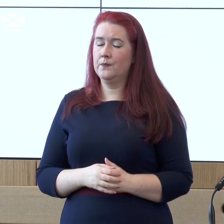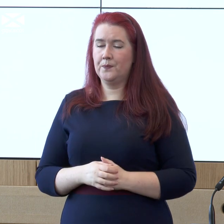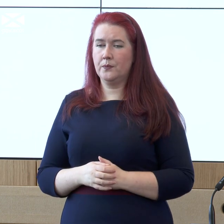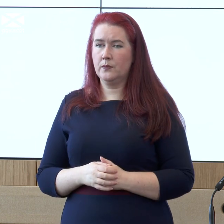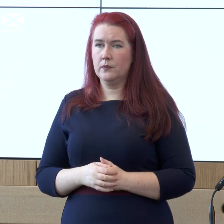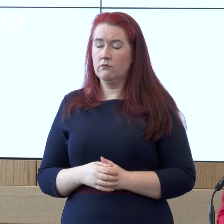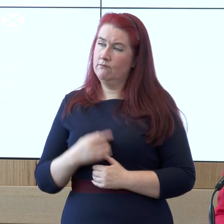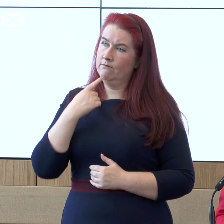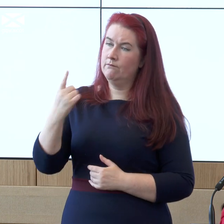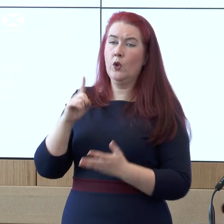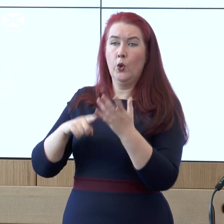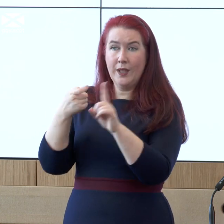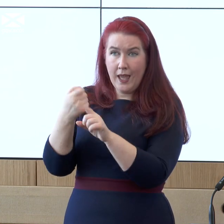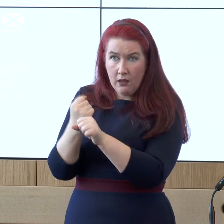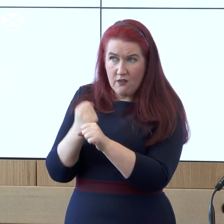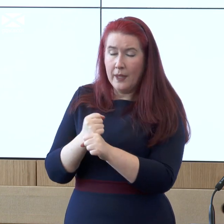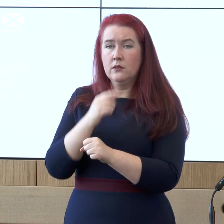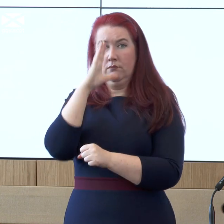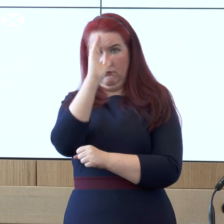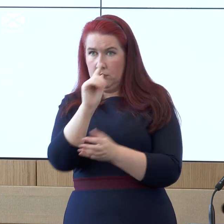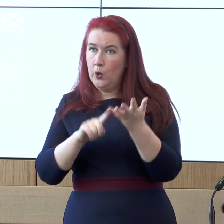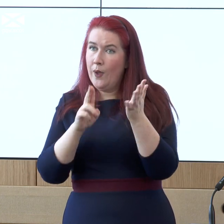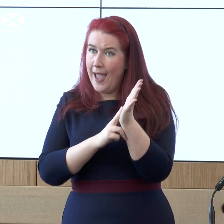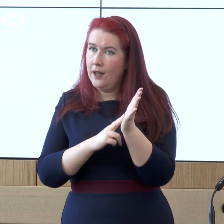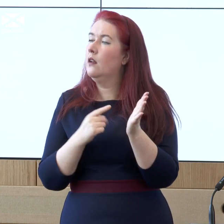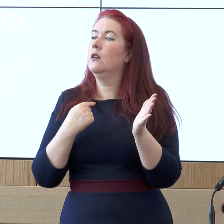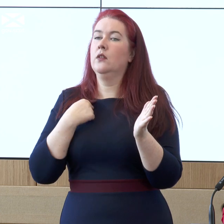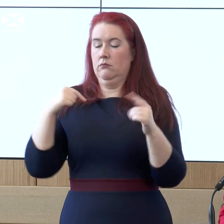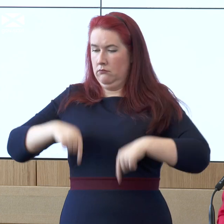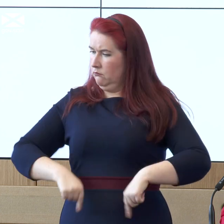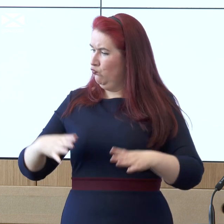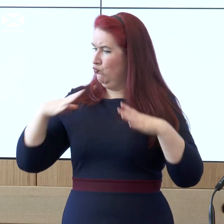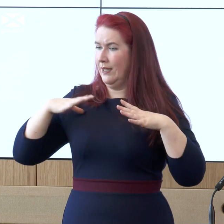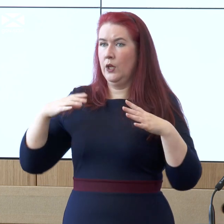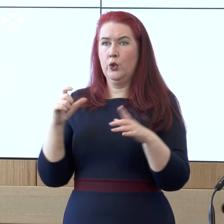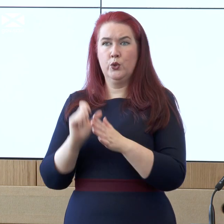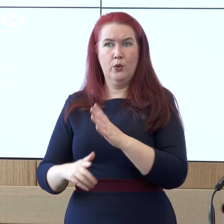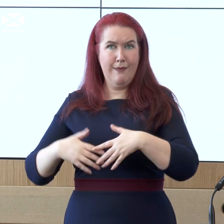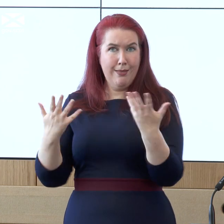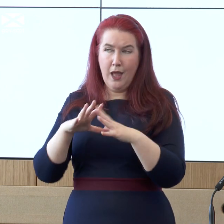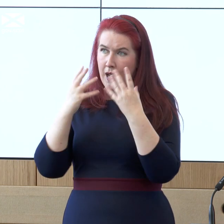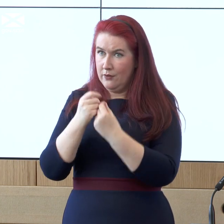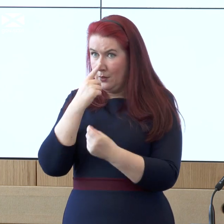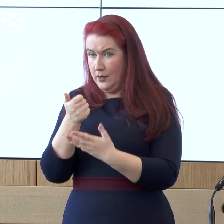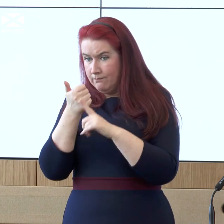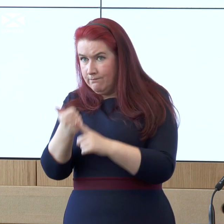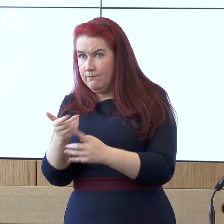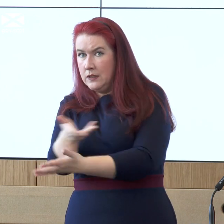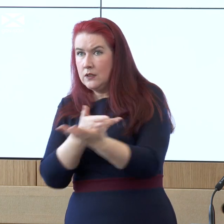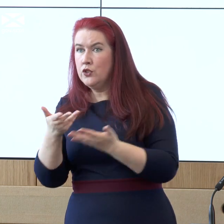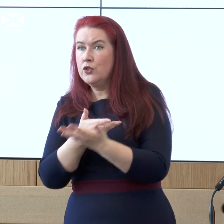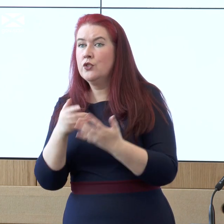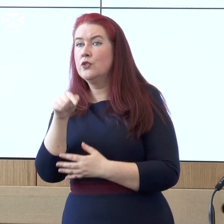the UN and the UK government that we stand ready and willing to do anything and everything we can to support the negotiations.